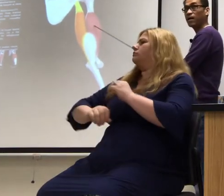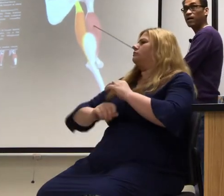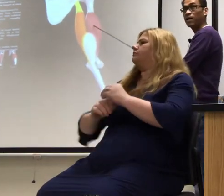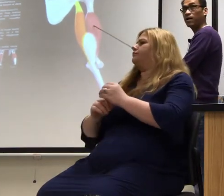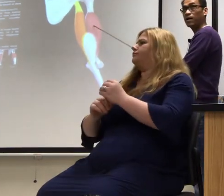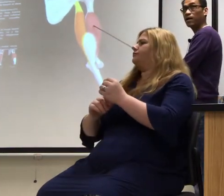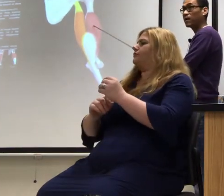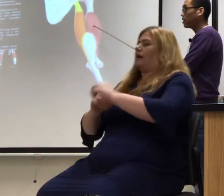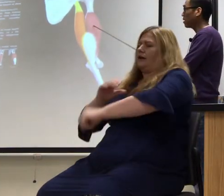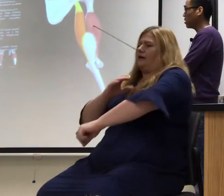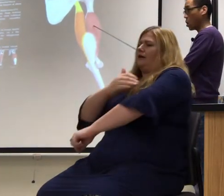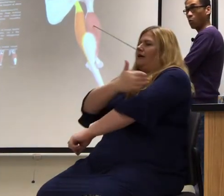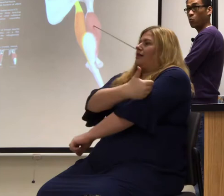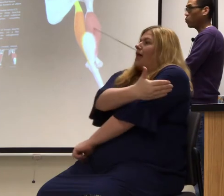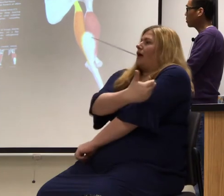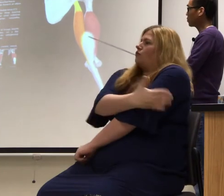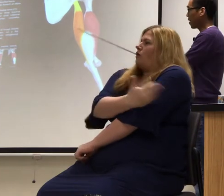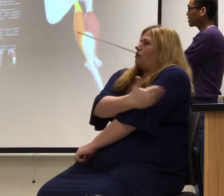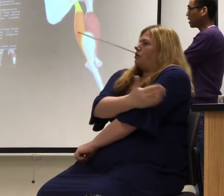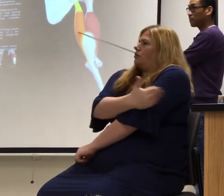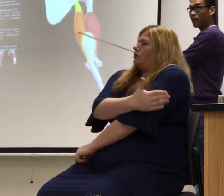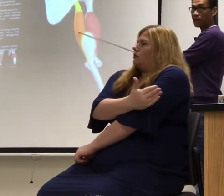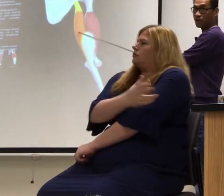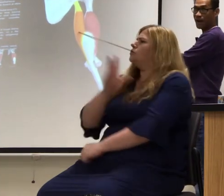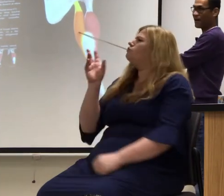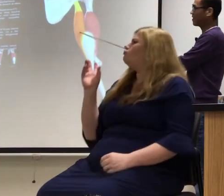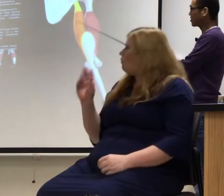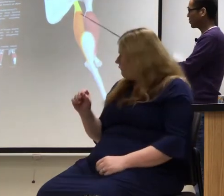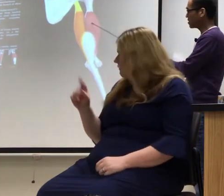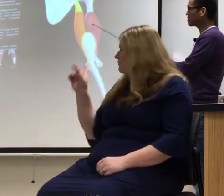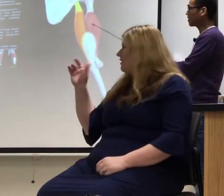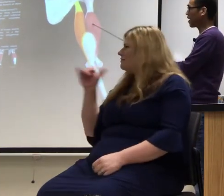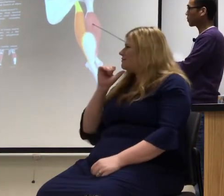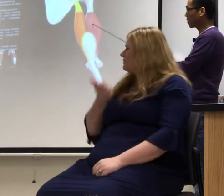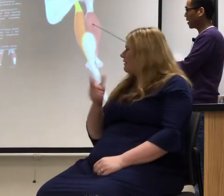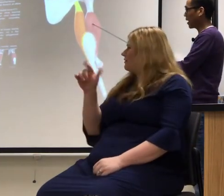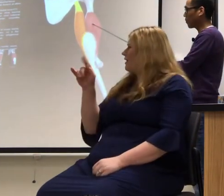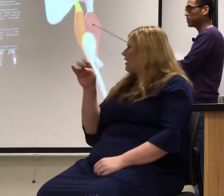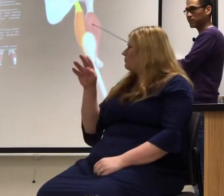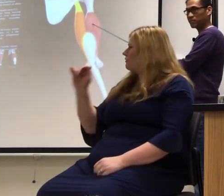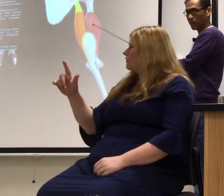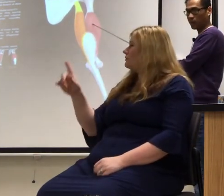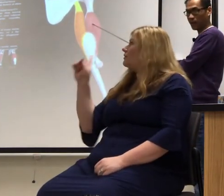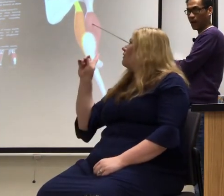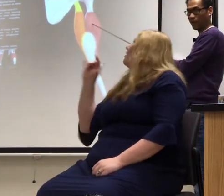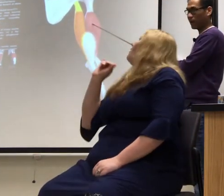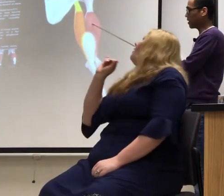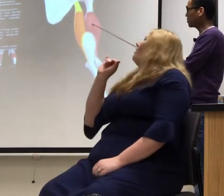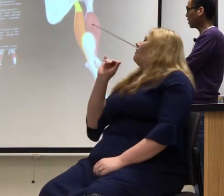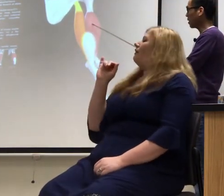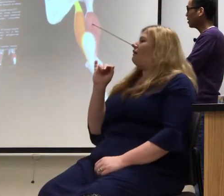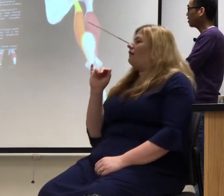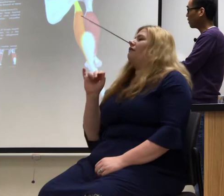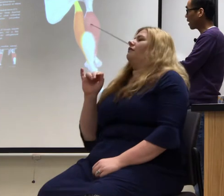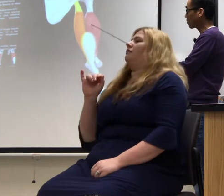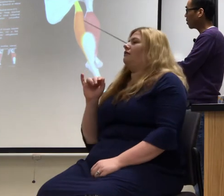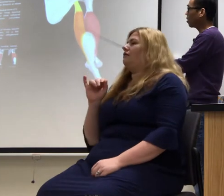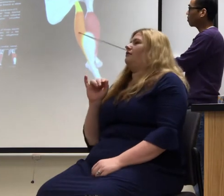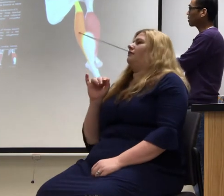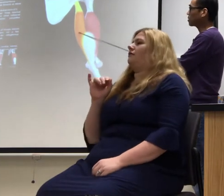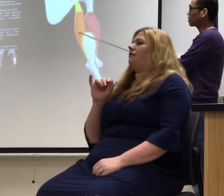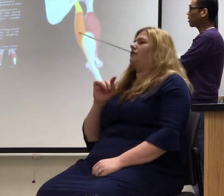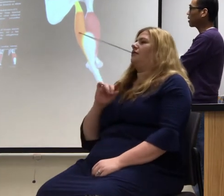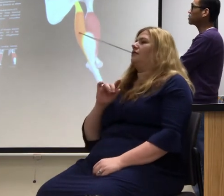that? No. So that's not the lateral head. So this is the lateral head. I always just remember it that way. That's me.